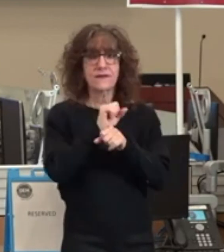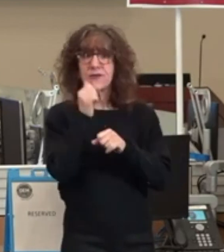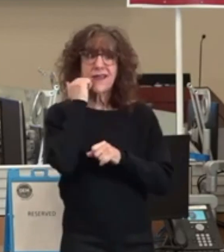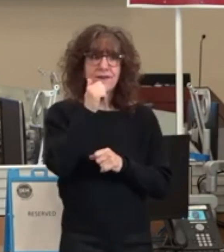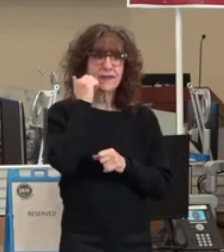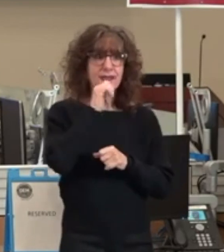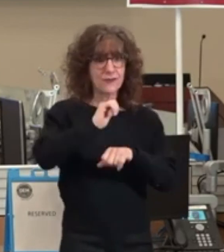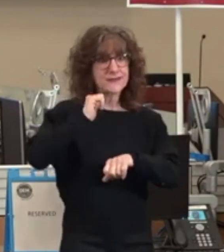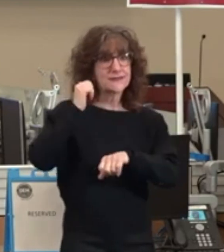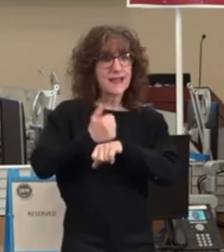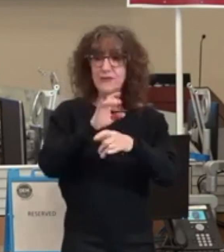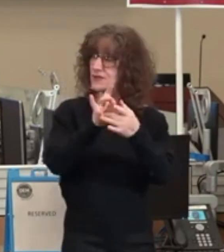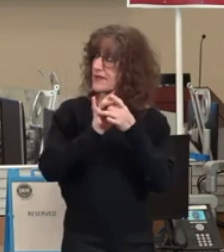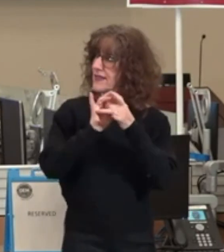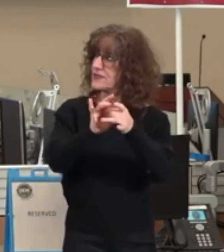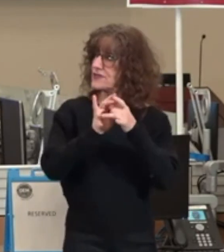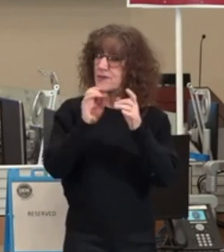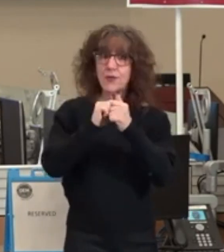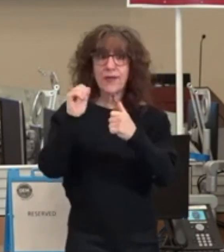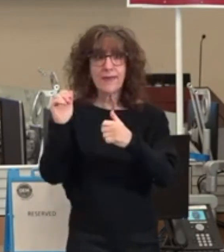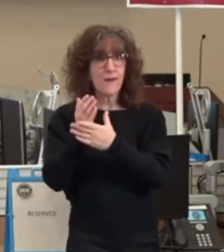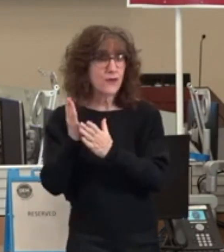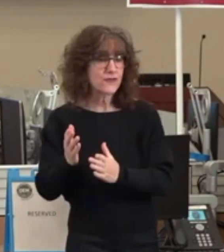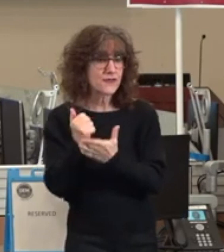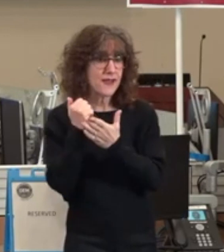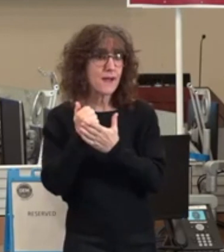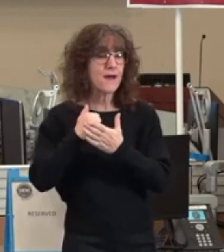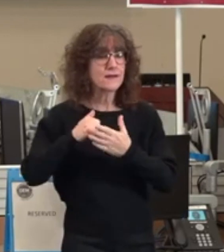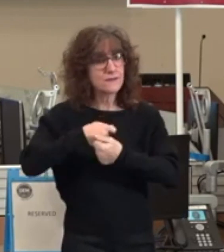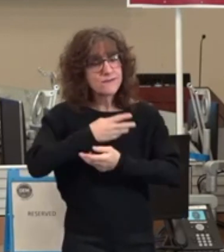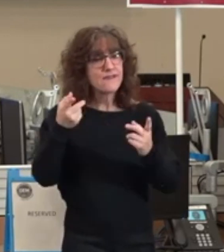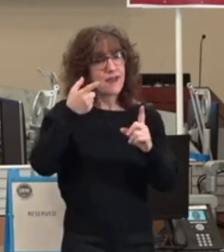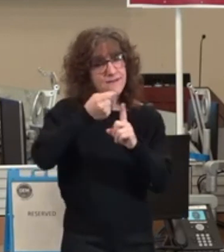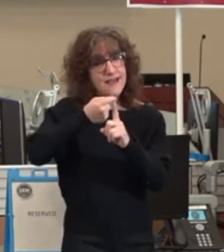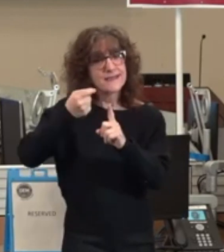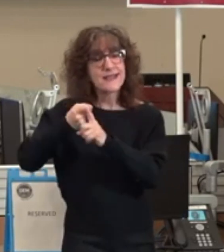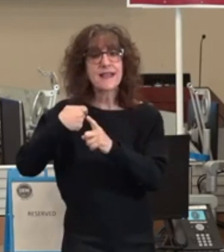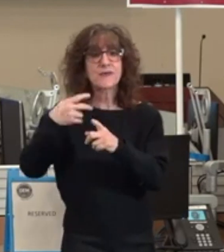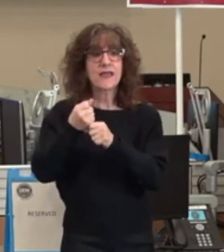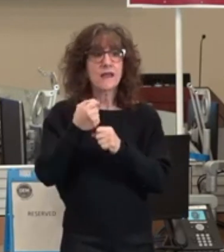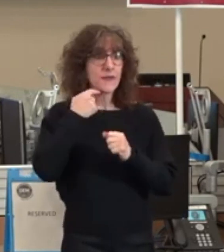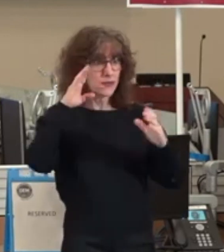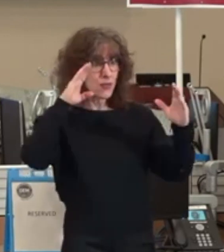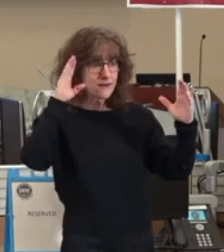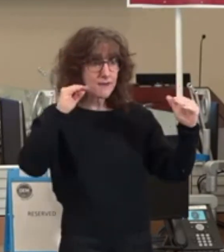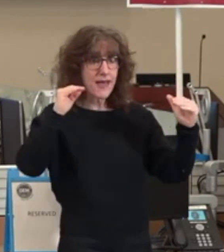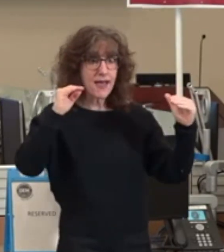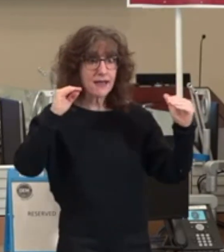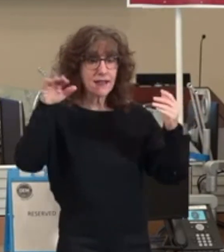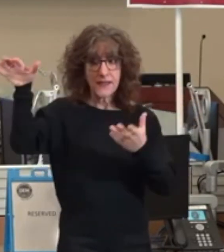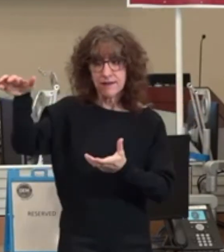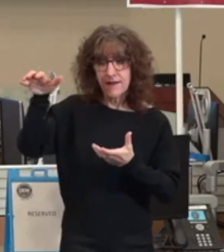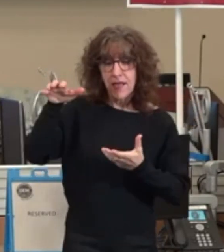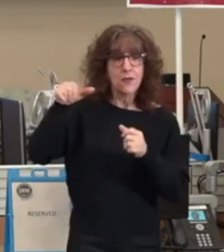daily to establish relationships with partners who can help us to administer the vaccines as we receive, because we are expecting that the